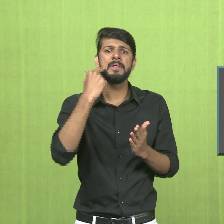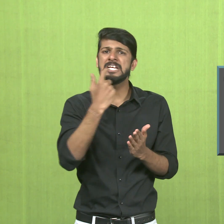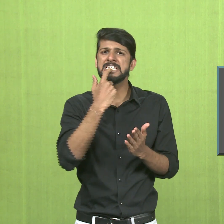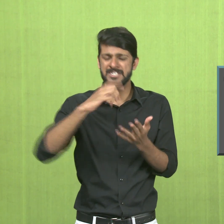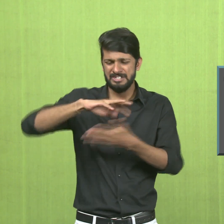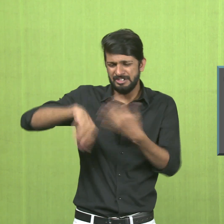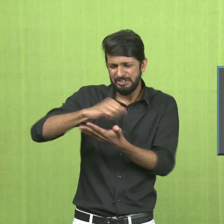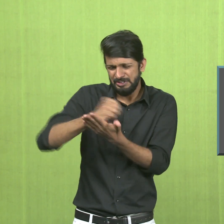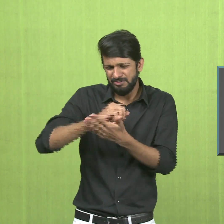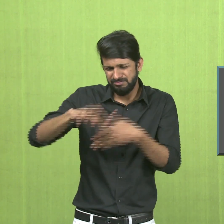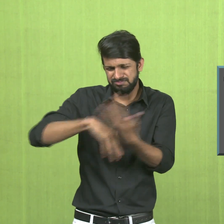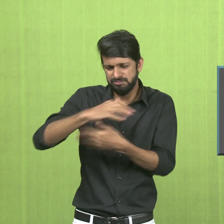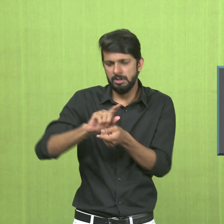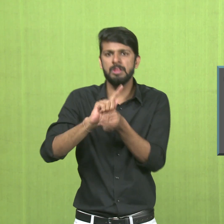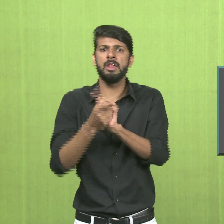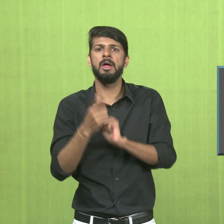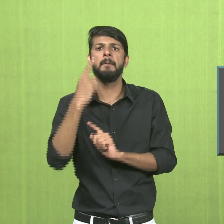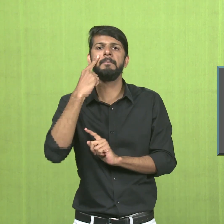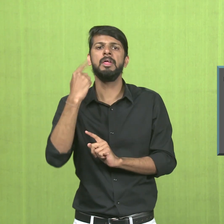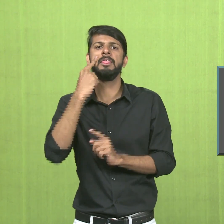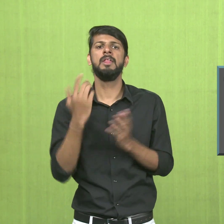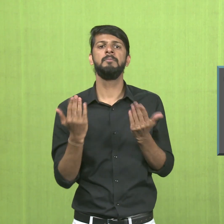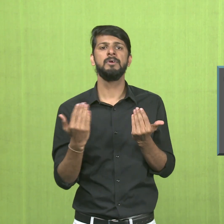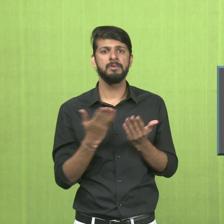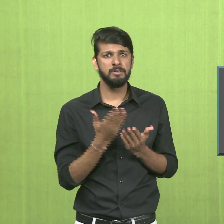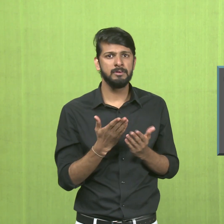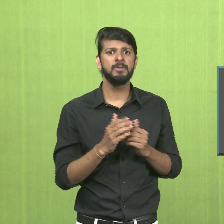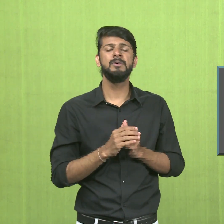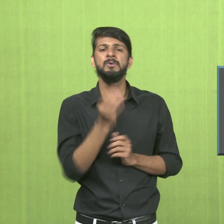out, which is mixed with lime